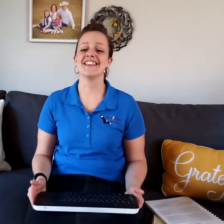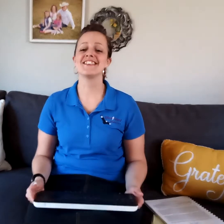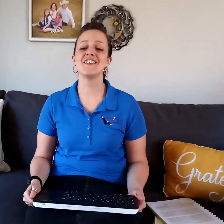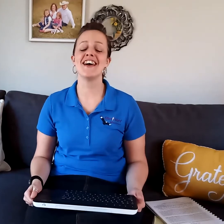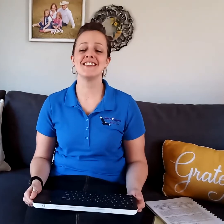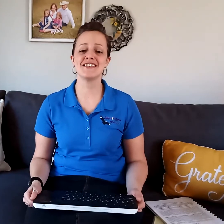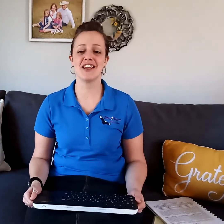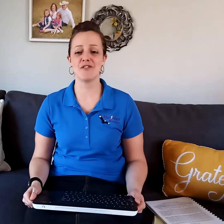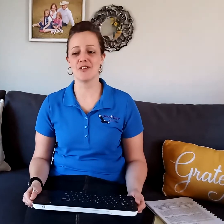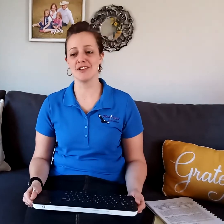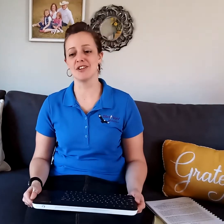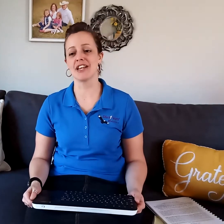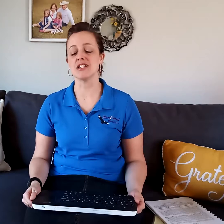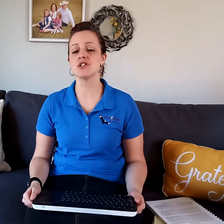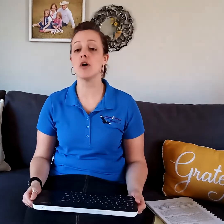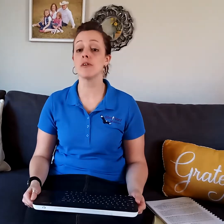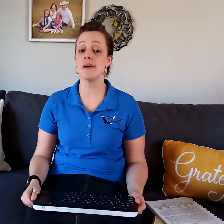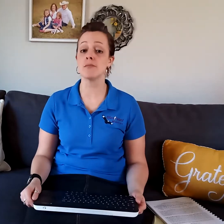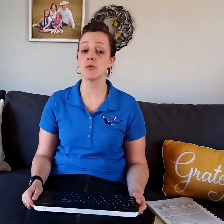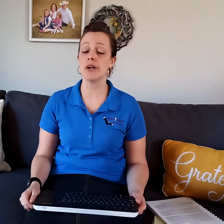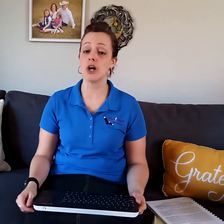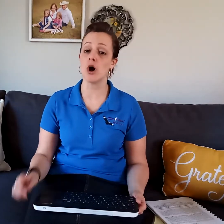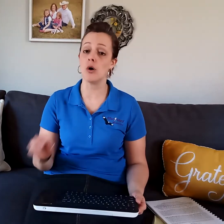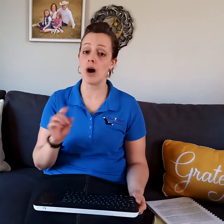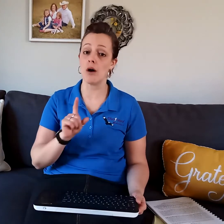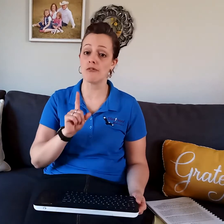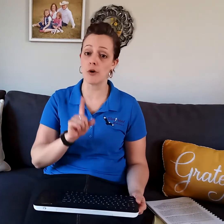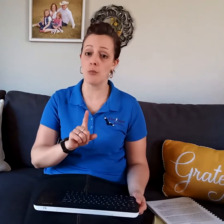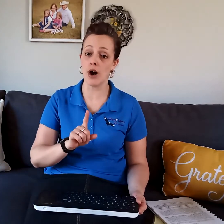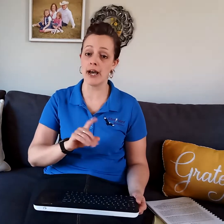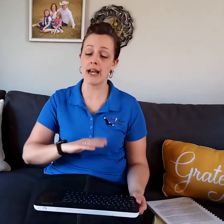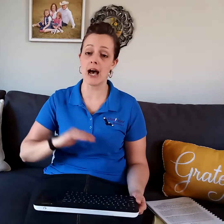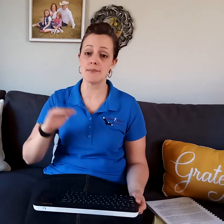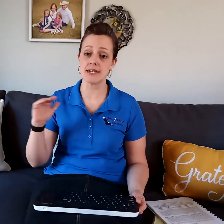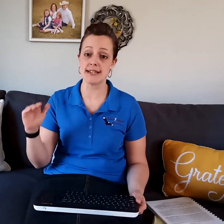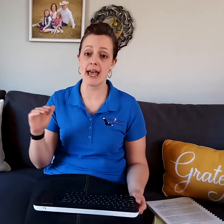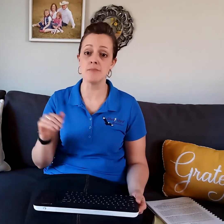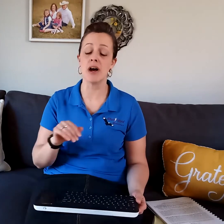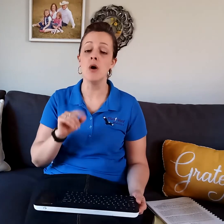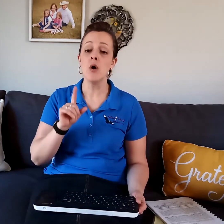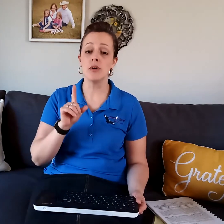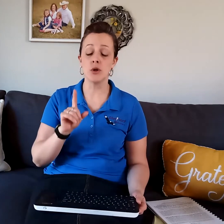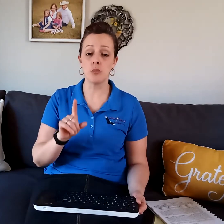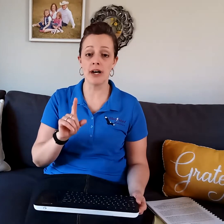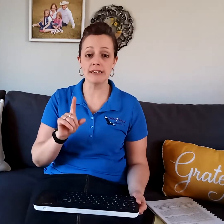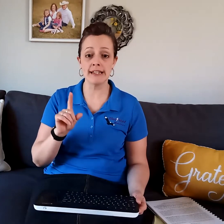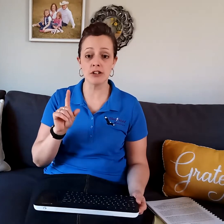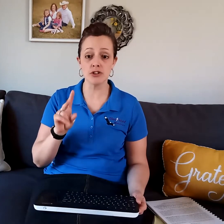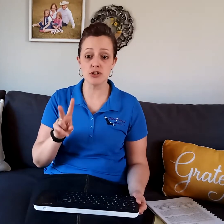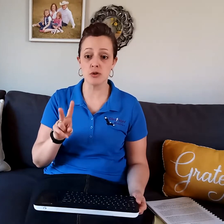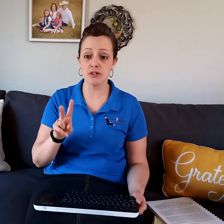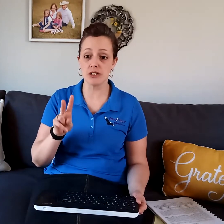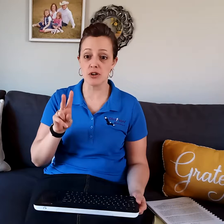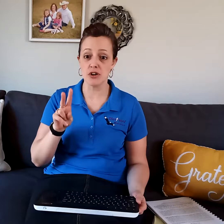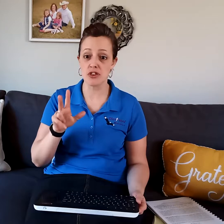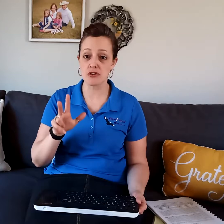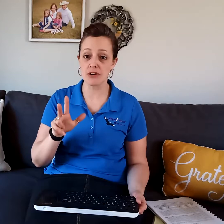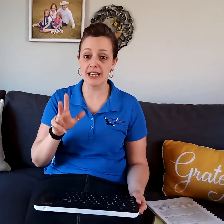go ahead and sing it for the little kids. So remember, we go from 1 up to 10, but we do 1 little, 2 little, 3